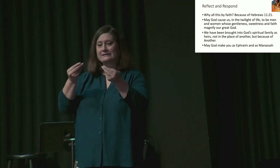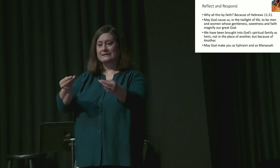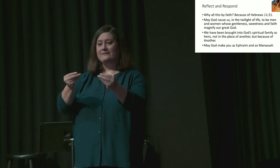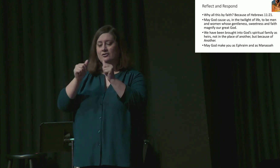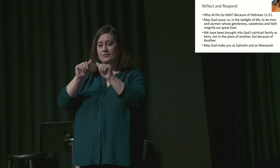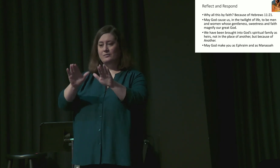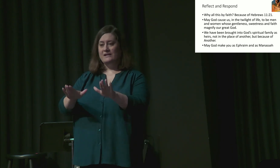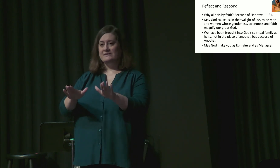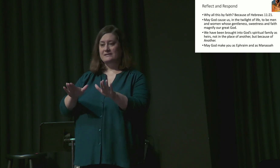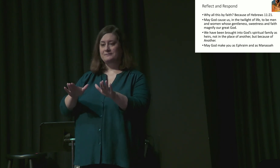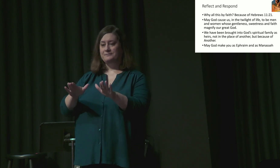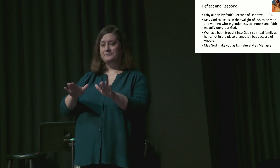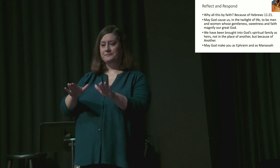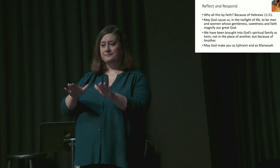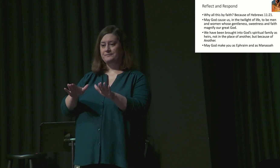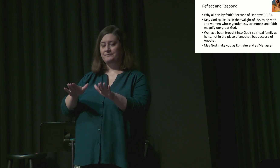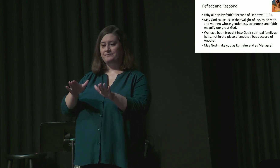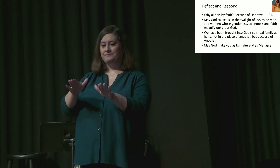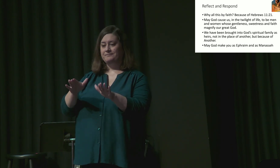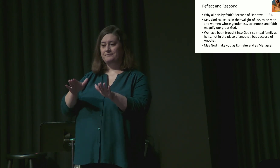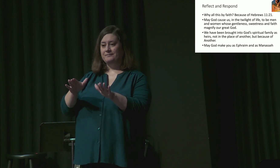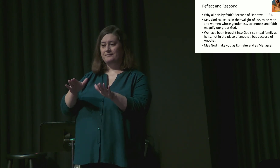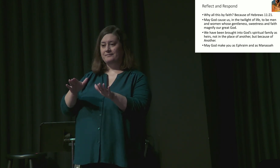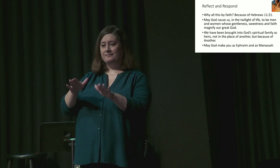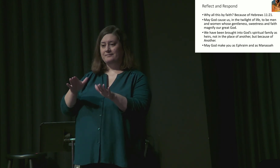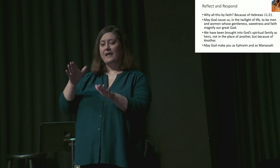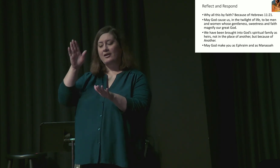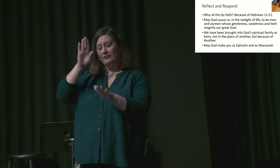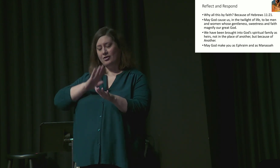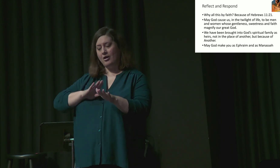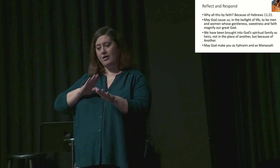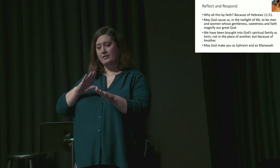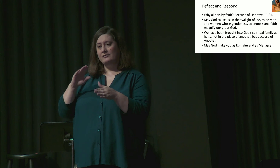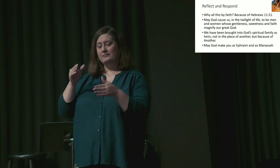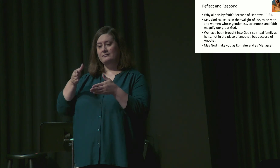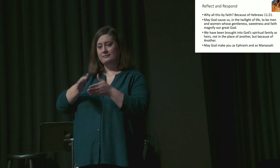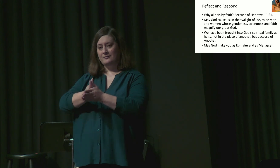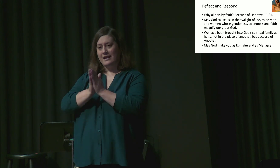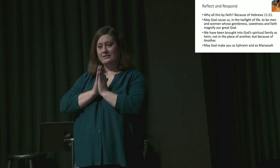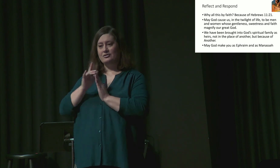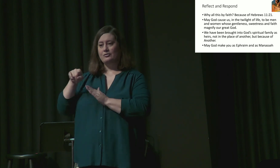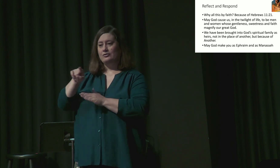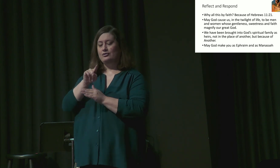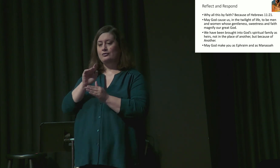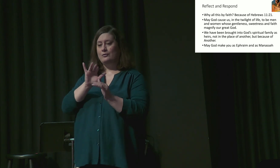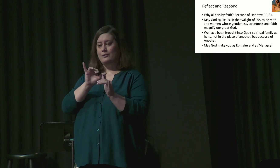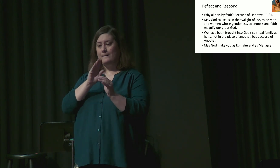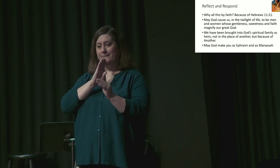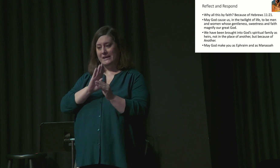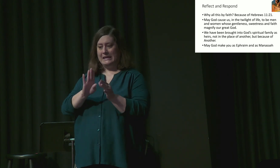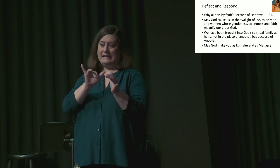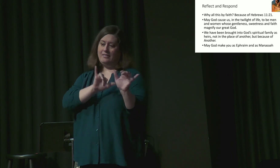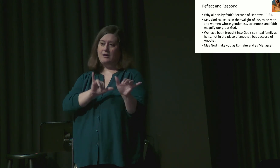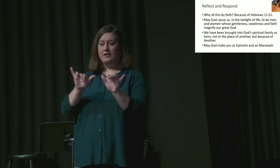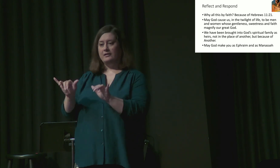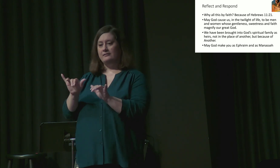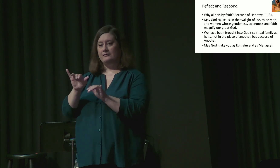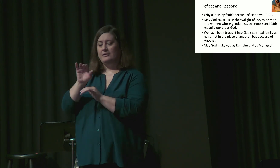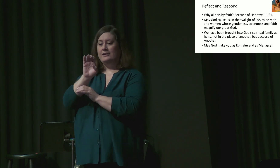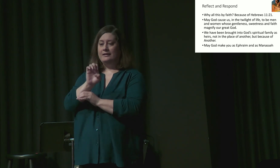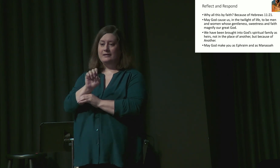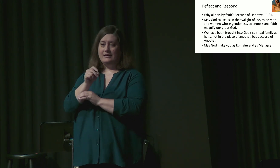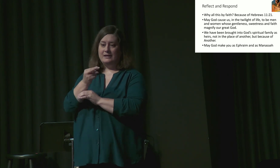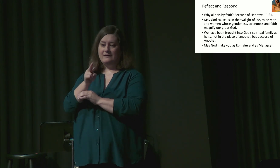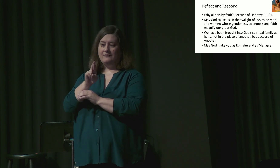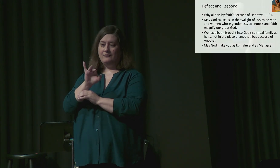God grant you to be as Ephraim and Manasseh. Sola